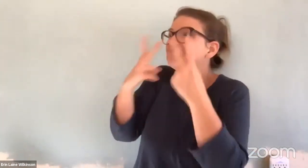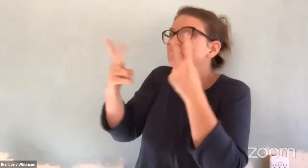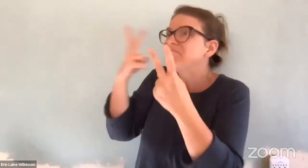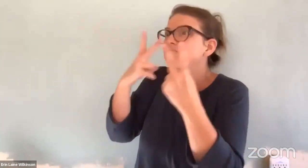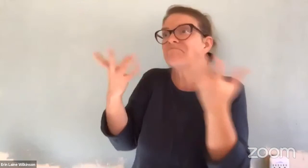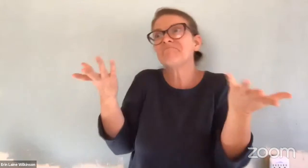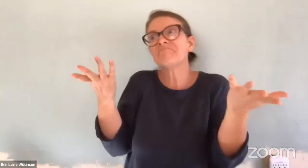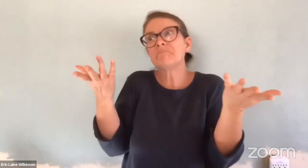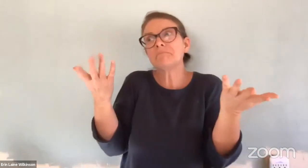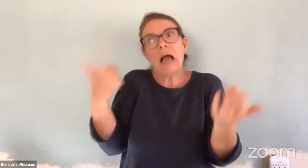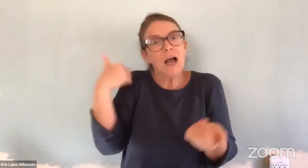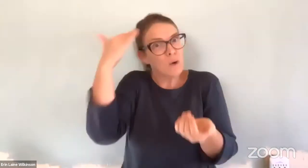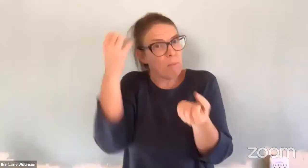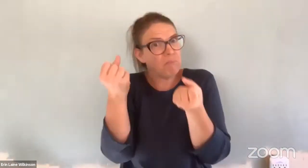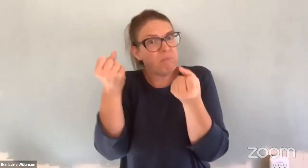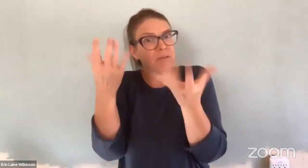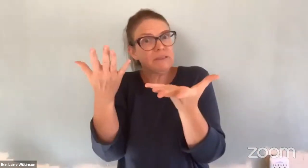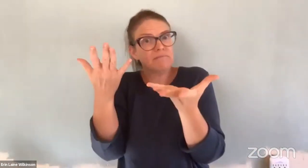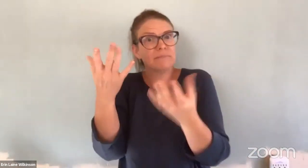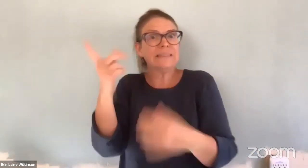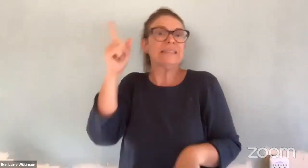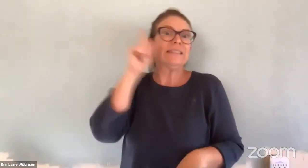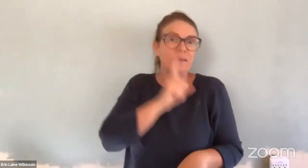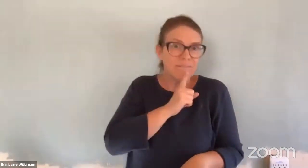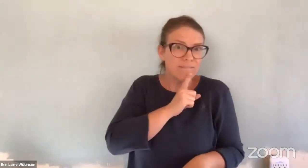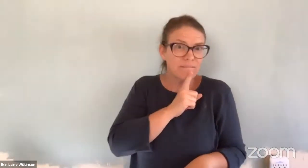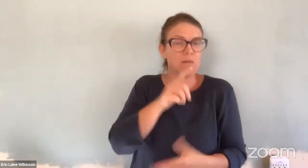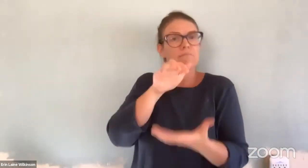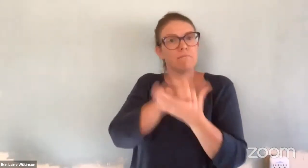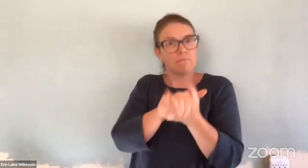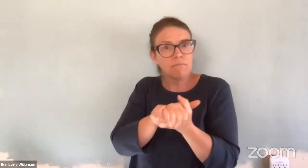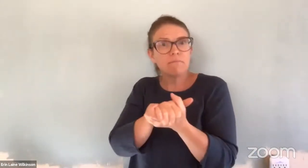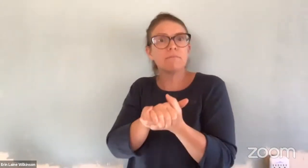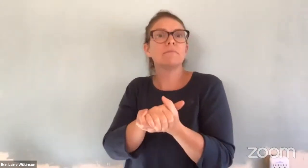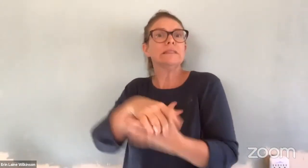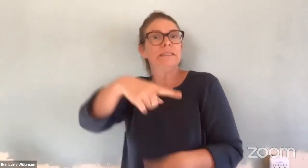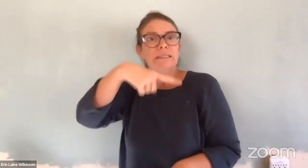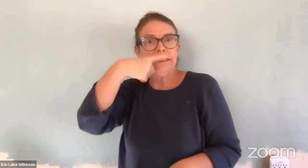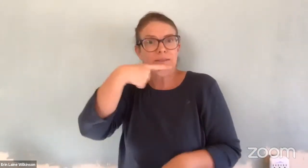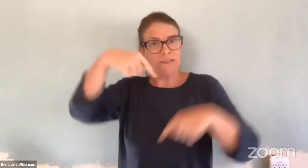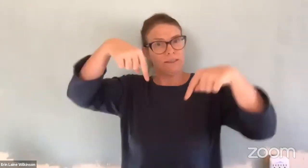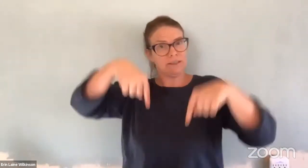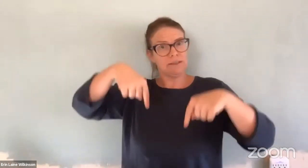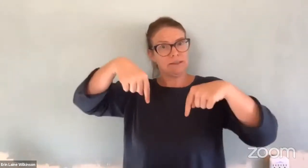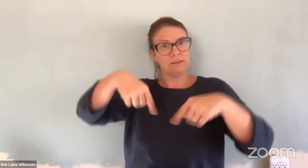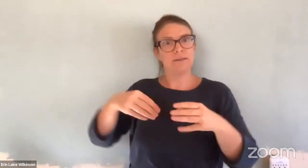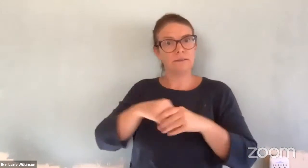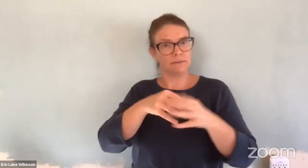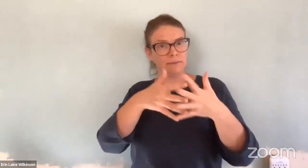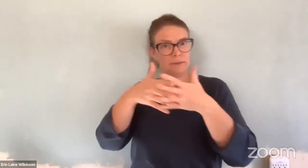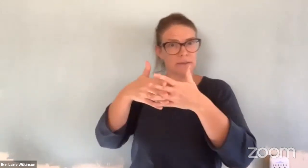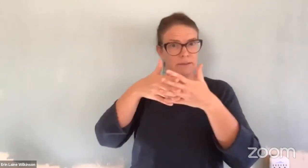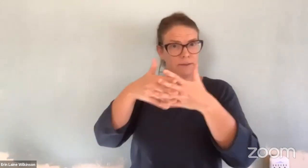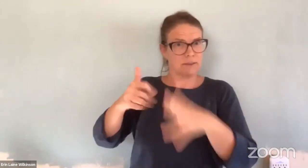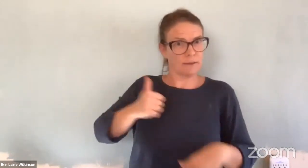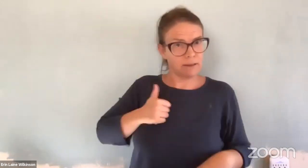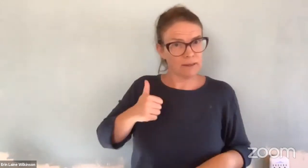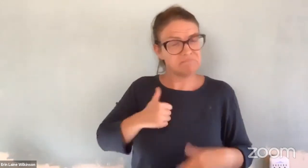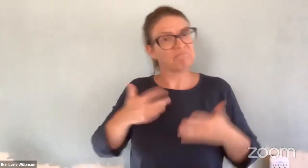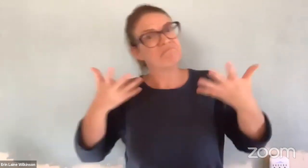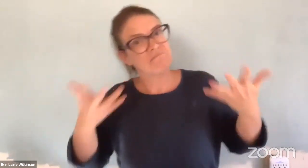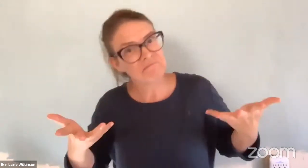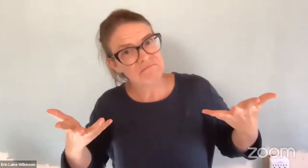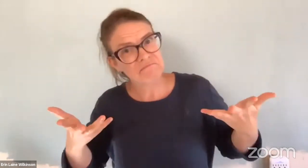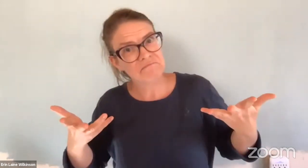much? I think just from my own anecdotal experience, I know of many deaf people that are married to